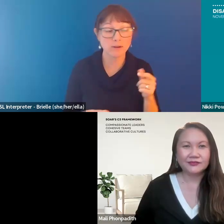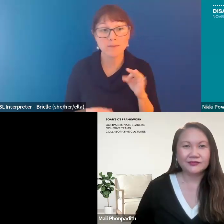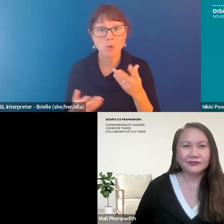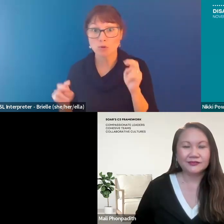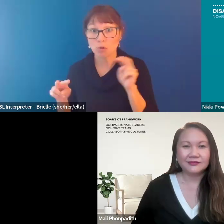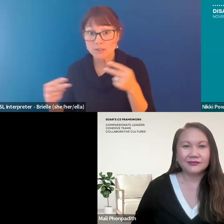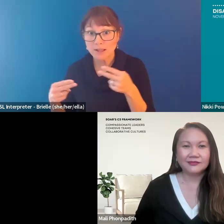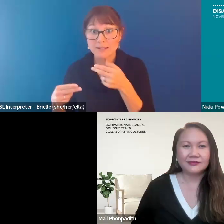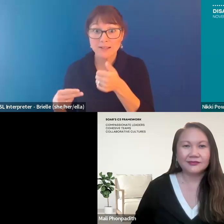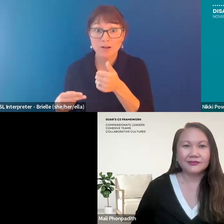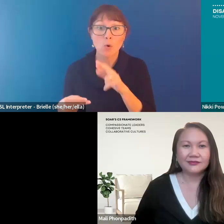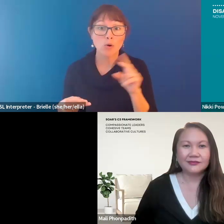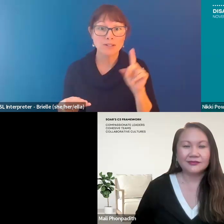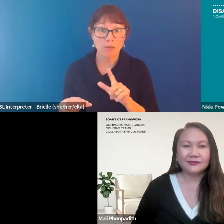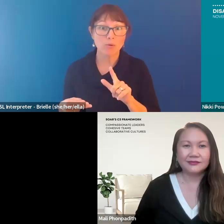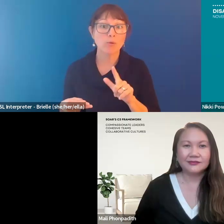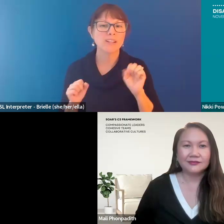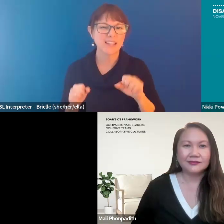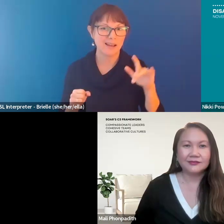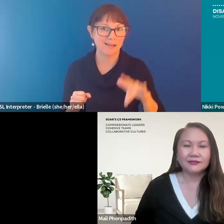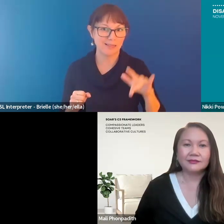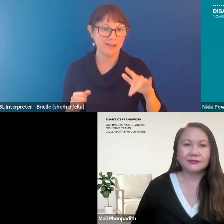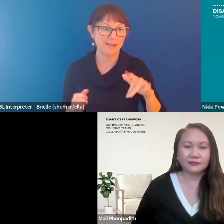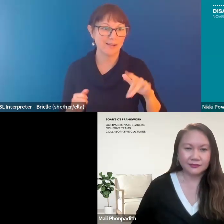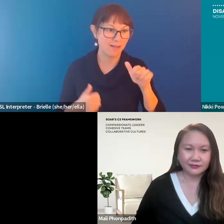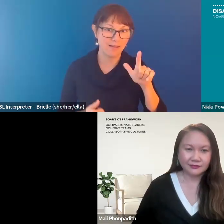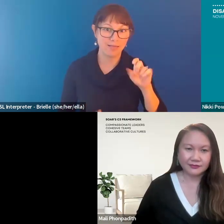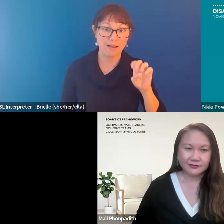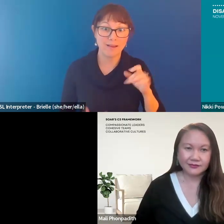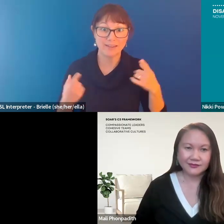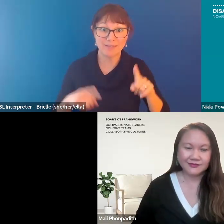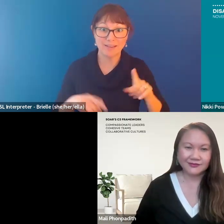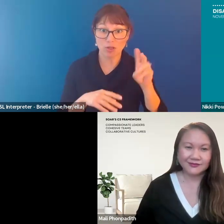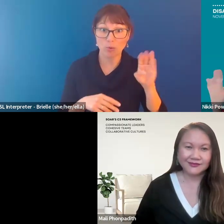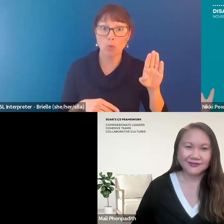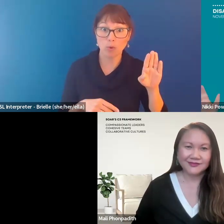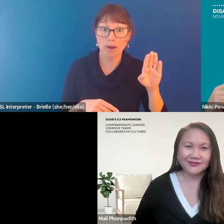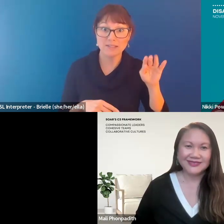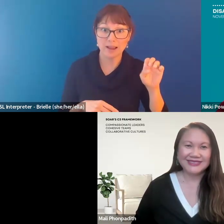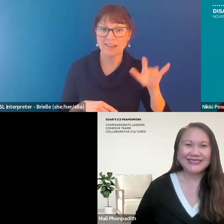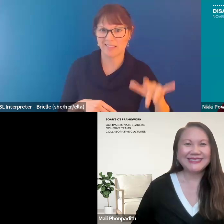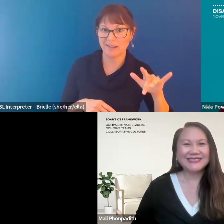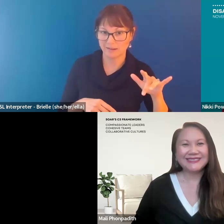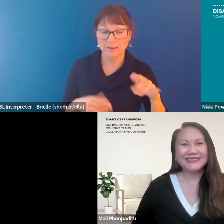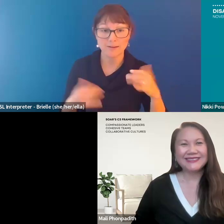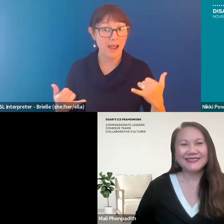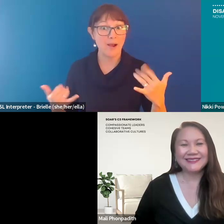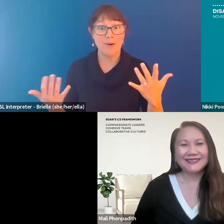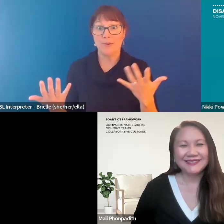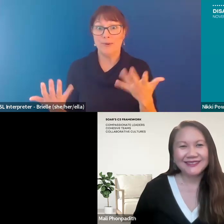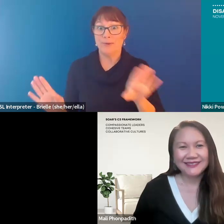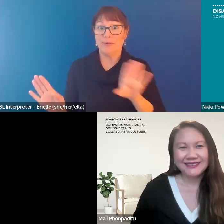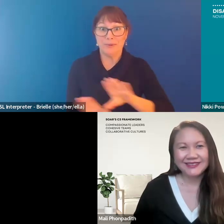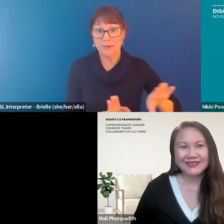yourself or download them, you can click on the session on the live events page of the website. So with all of that, I am